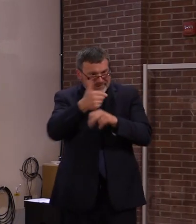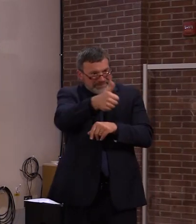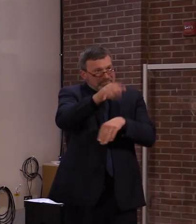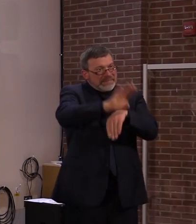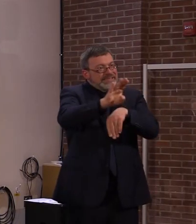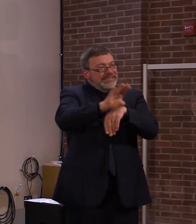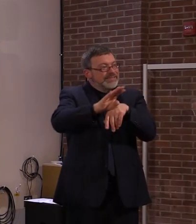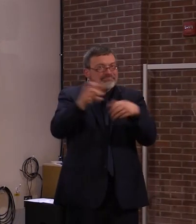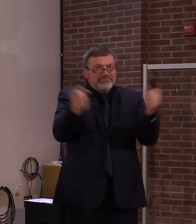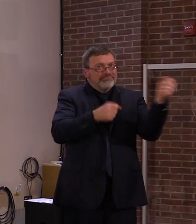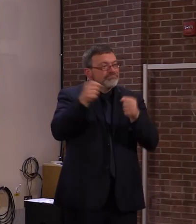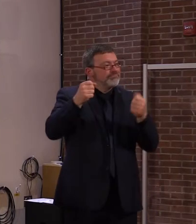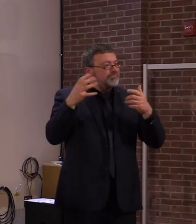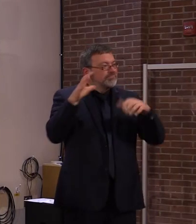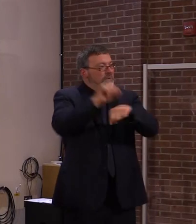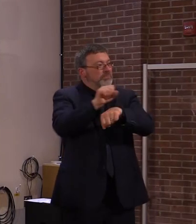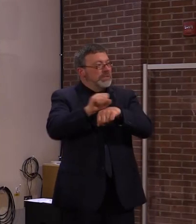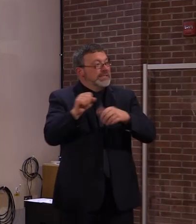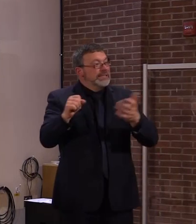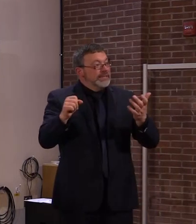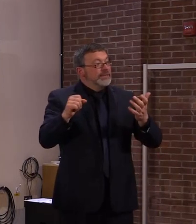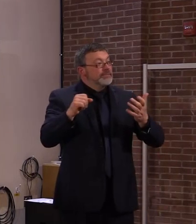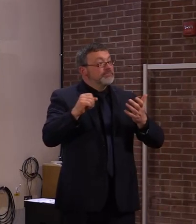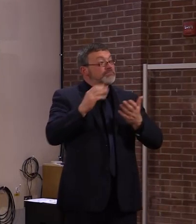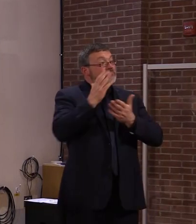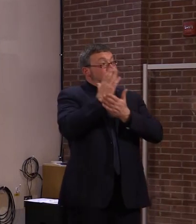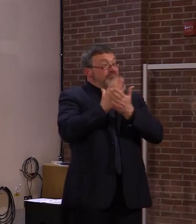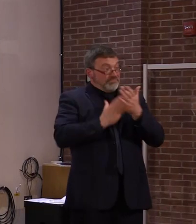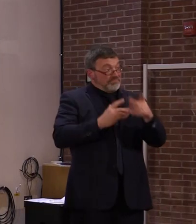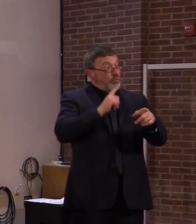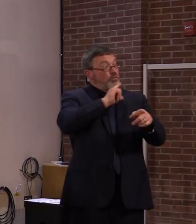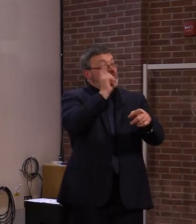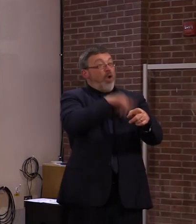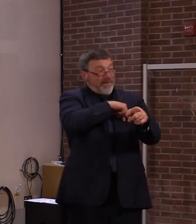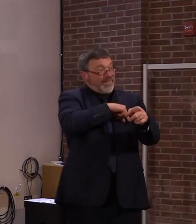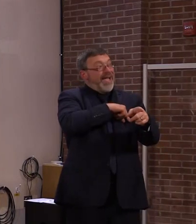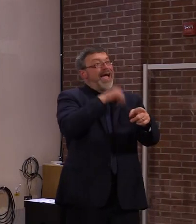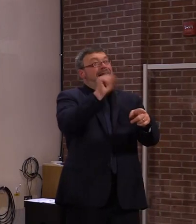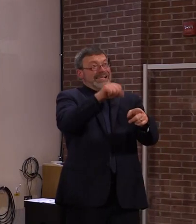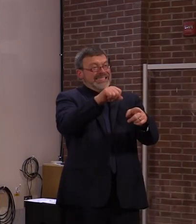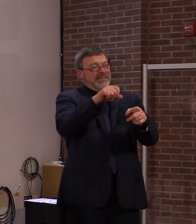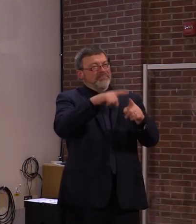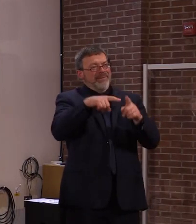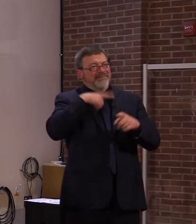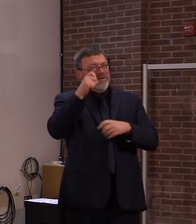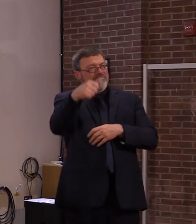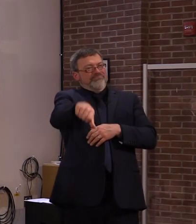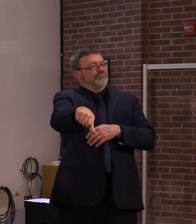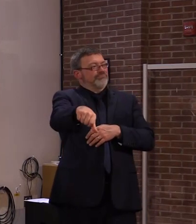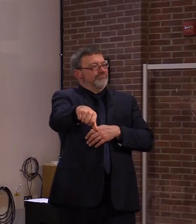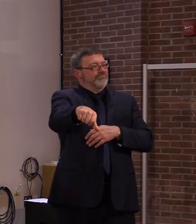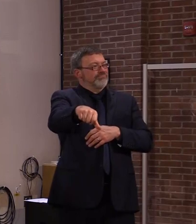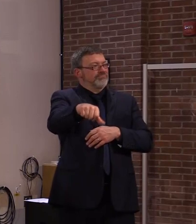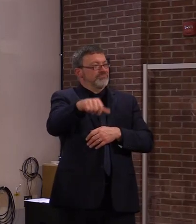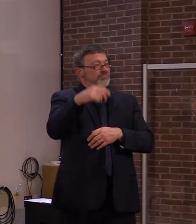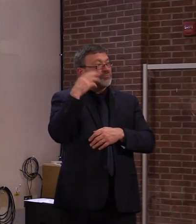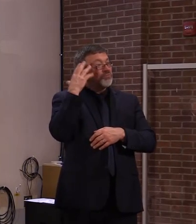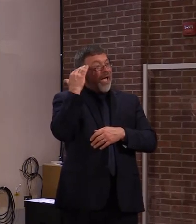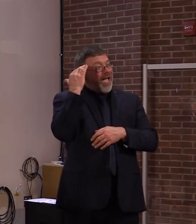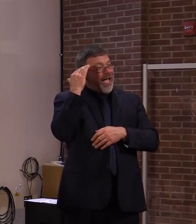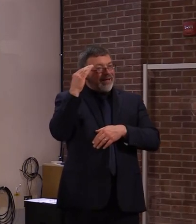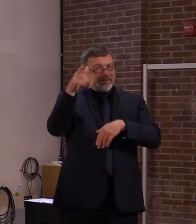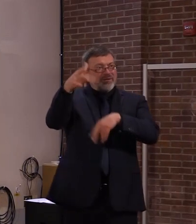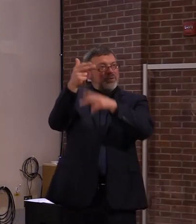unfortunately, that do qualify under the existing program because we don't have the hotel motel